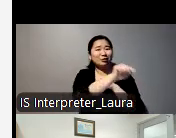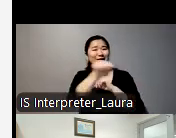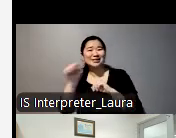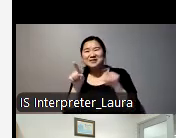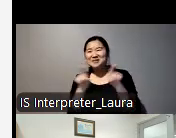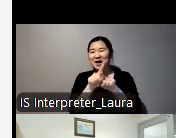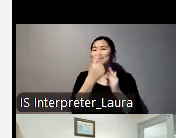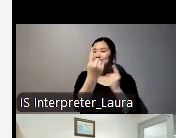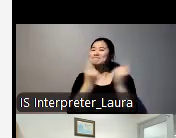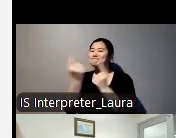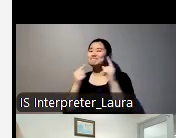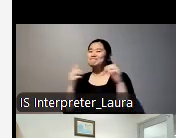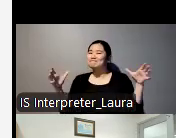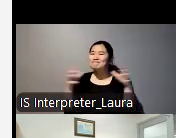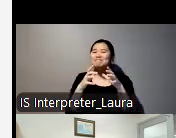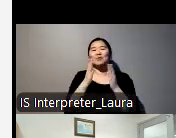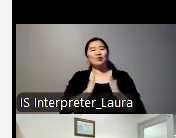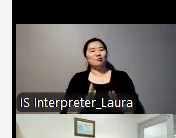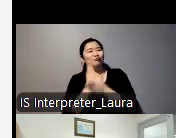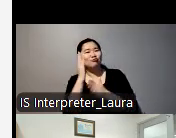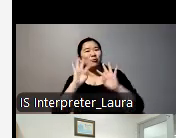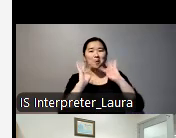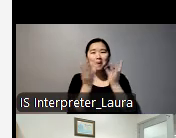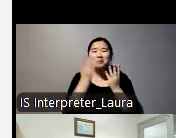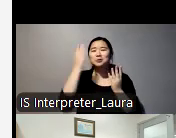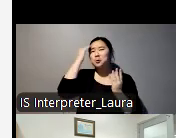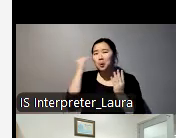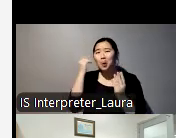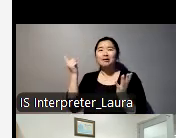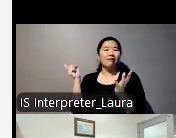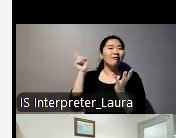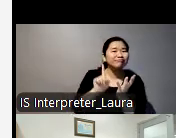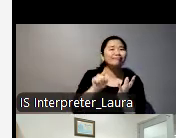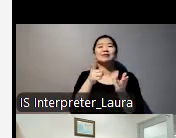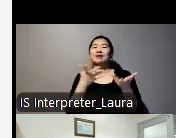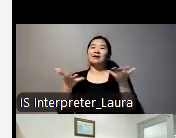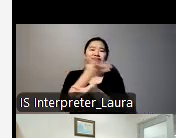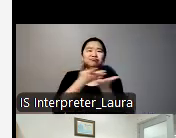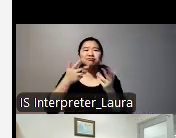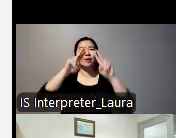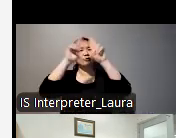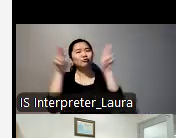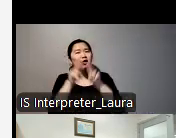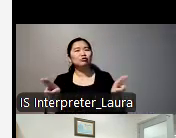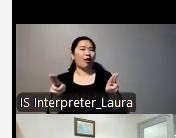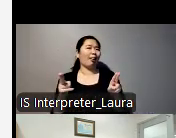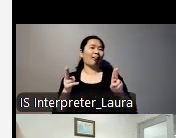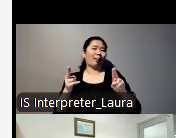Sarangbat Foundation, Incheon Travel Corporation supported for the event.